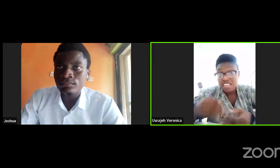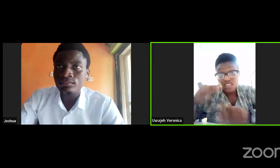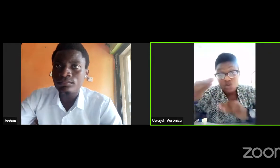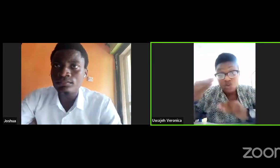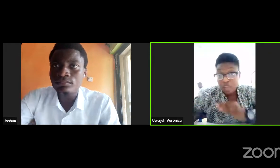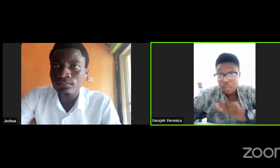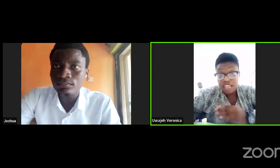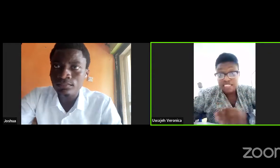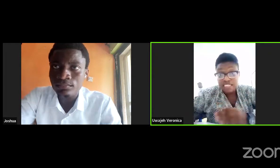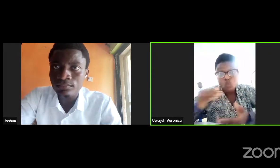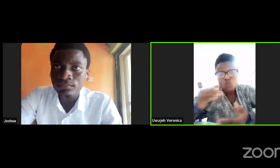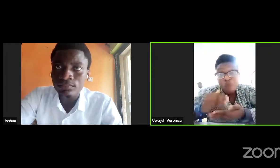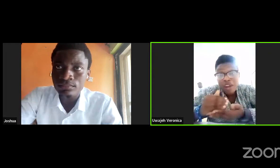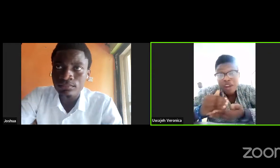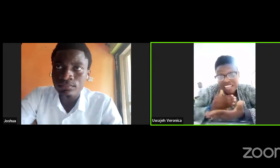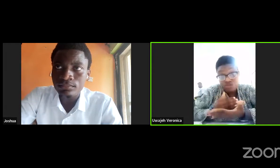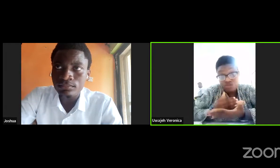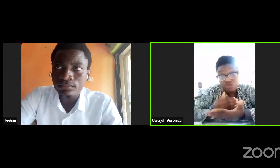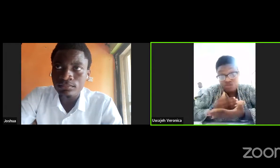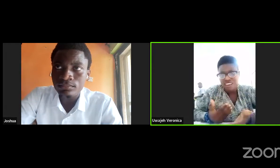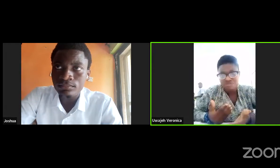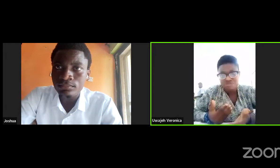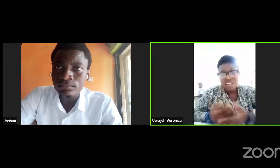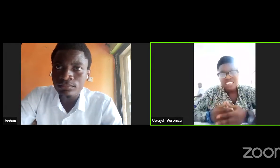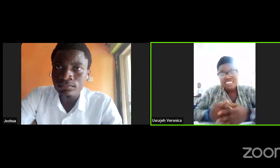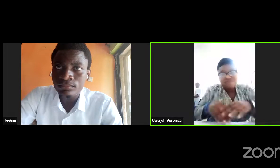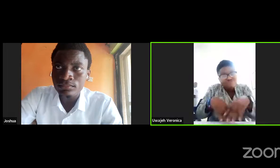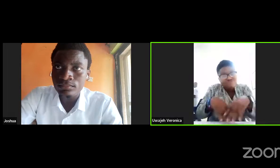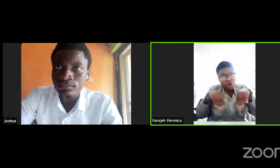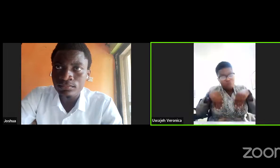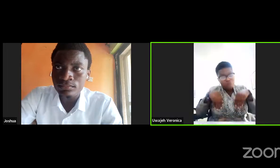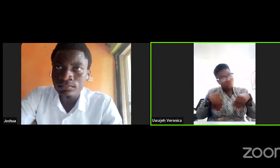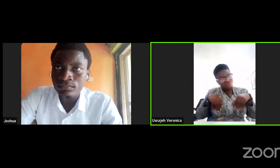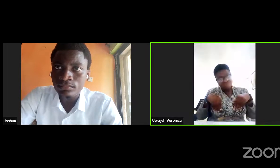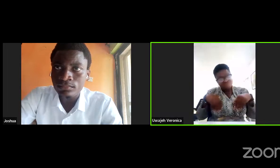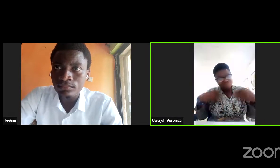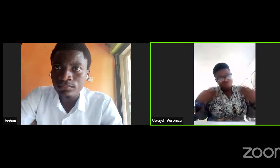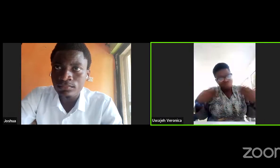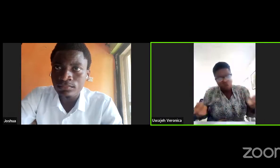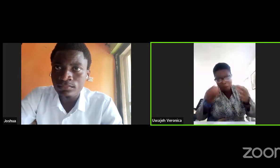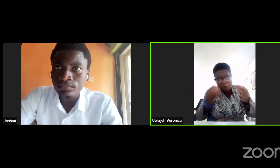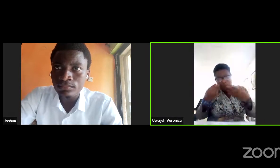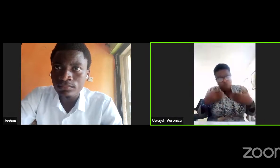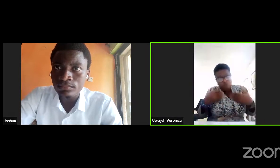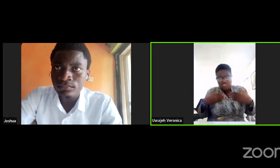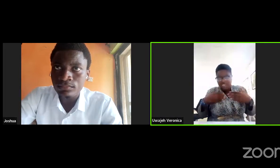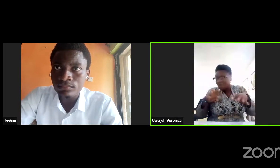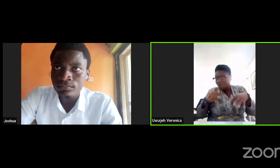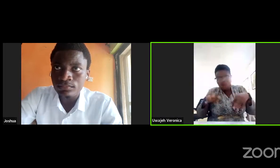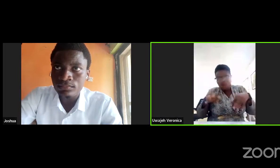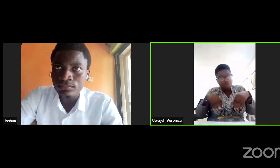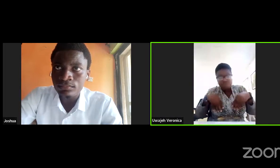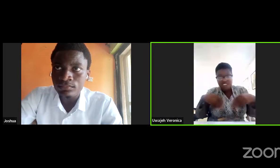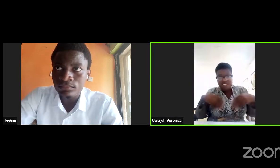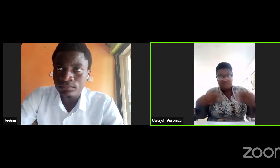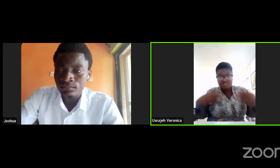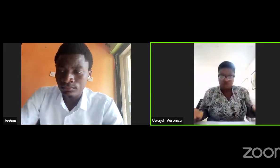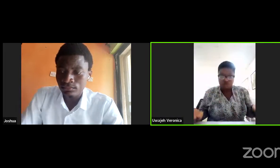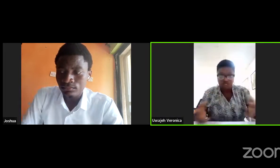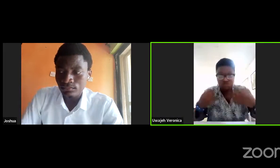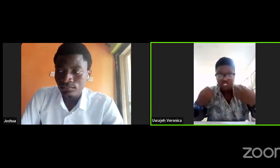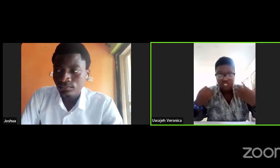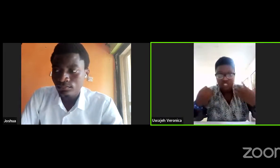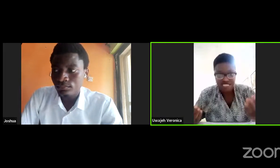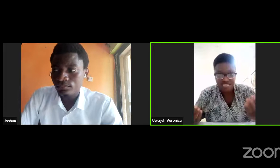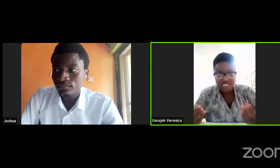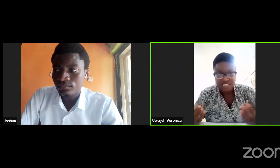when there is no interpreter there to break it down to their level, they become they become bored and they become left out. They